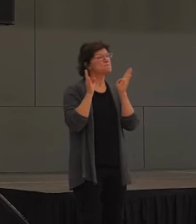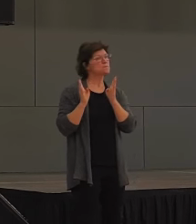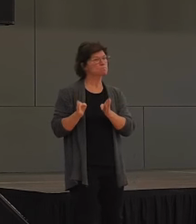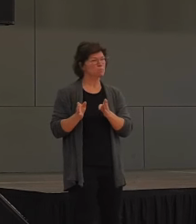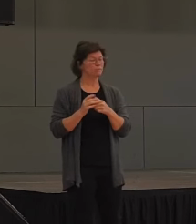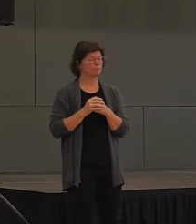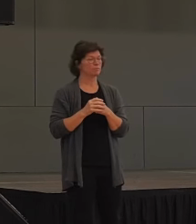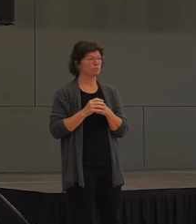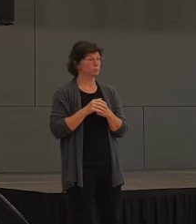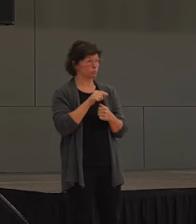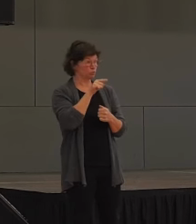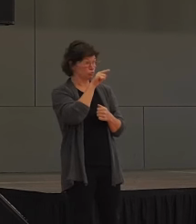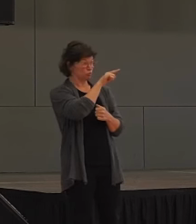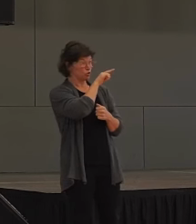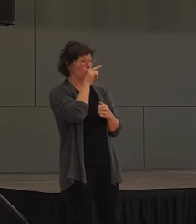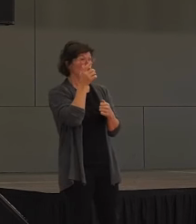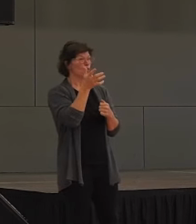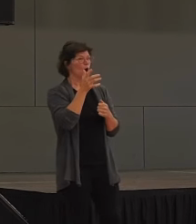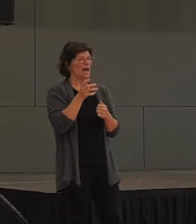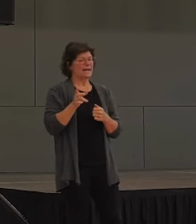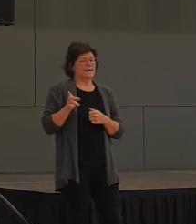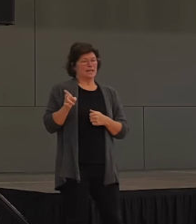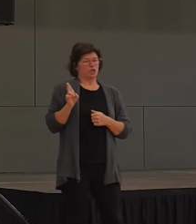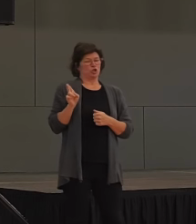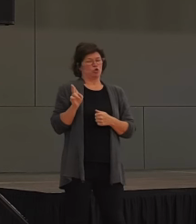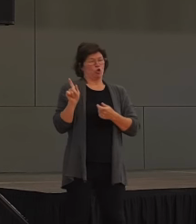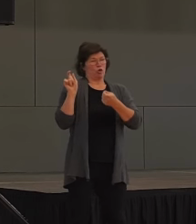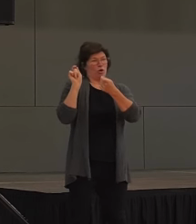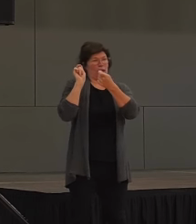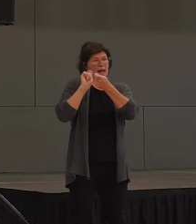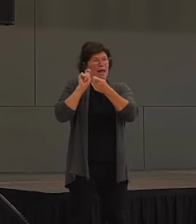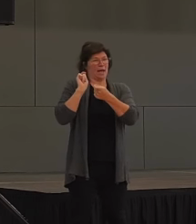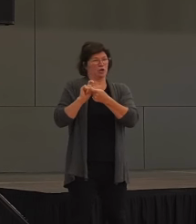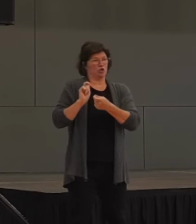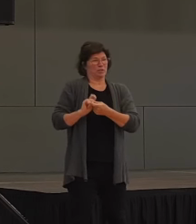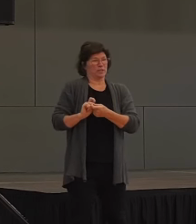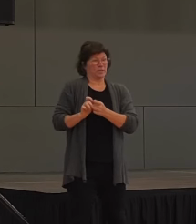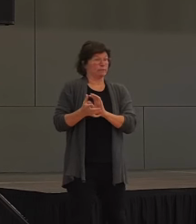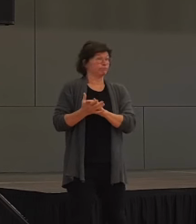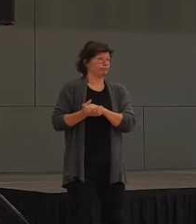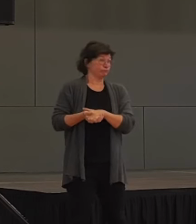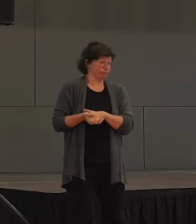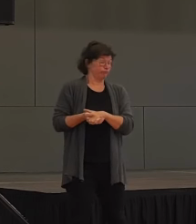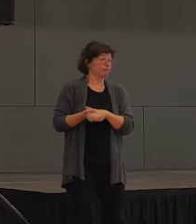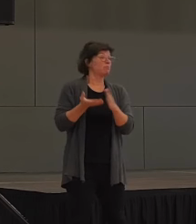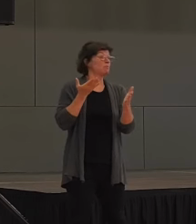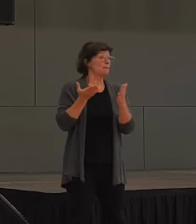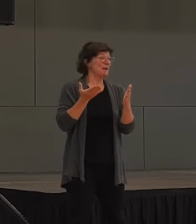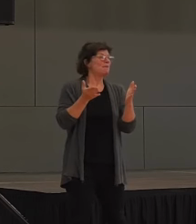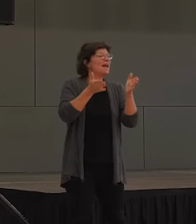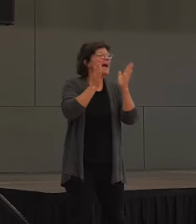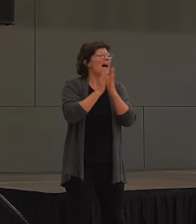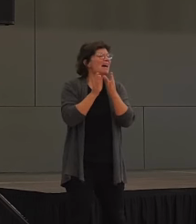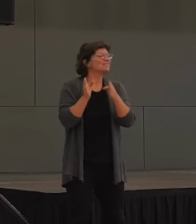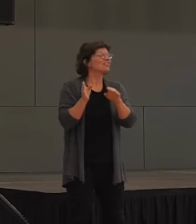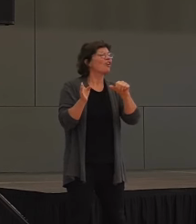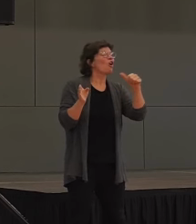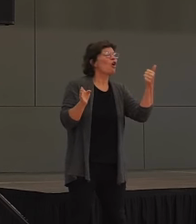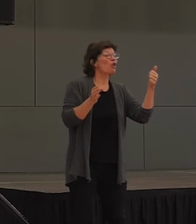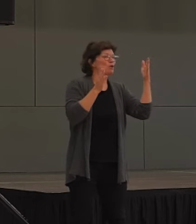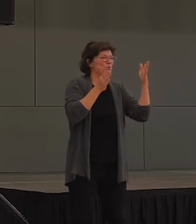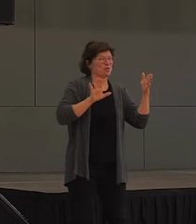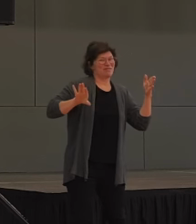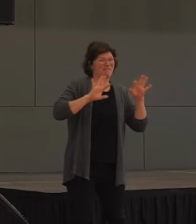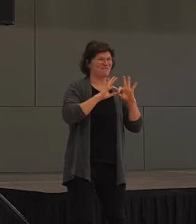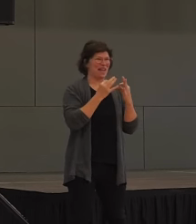you want historical accuracy, maybe have a family member fill this out. If you want to